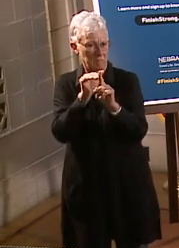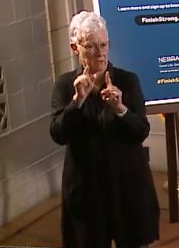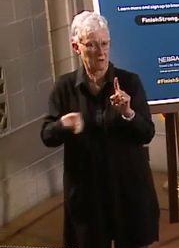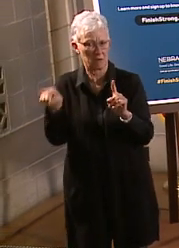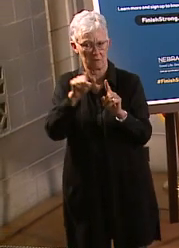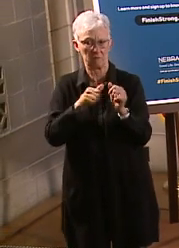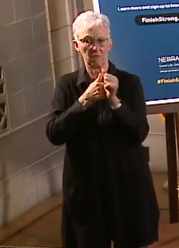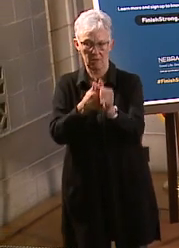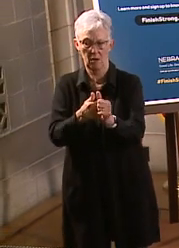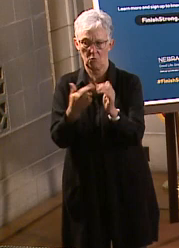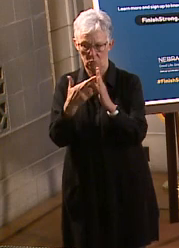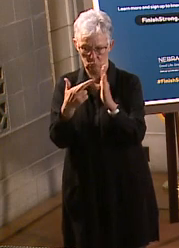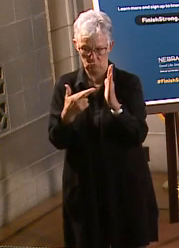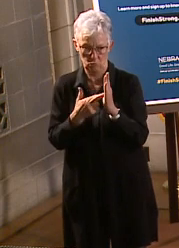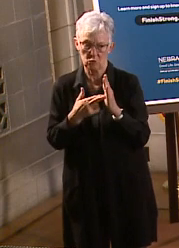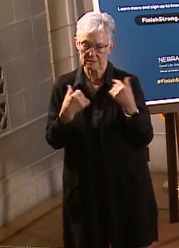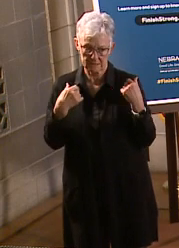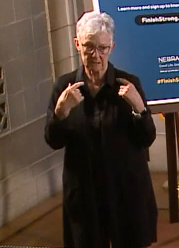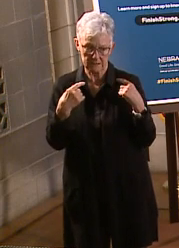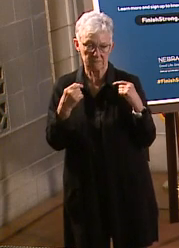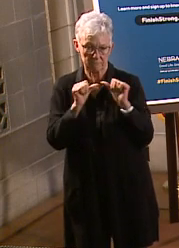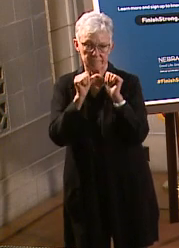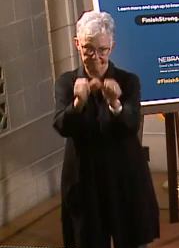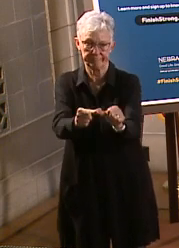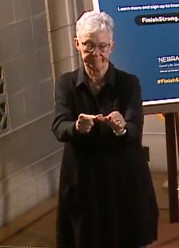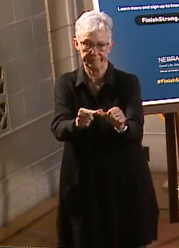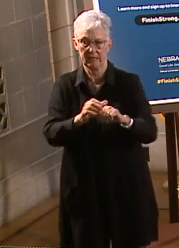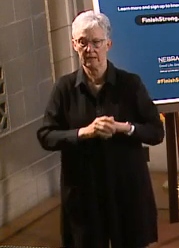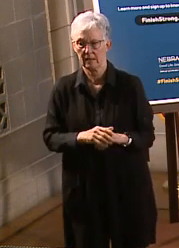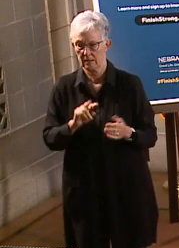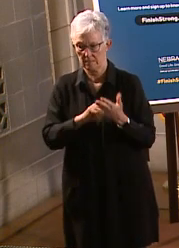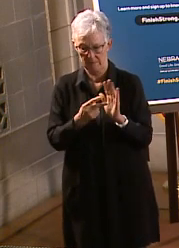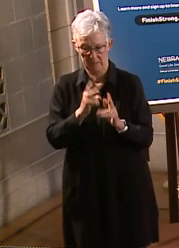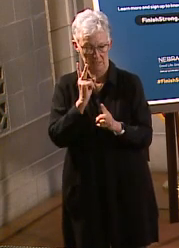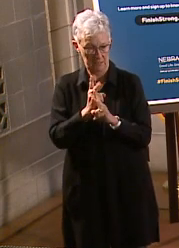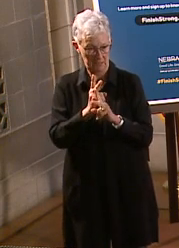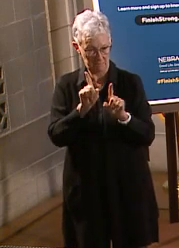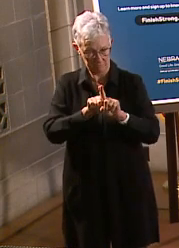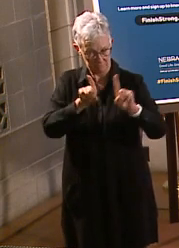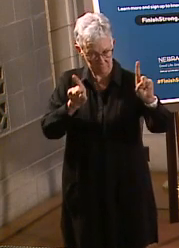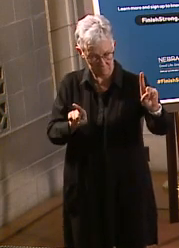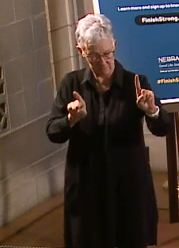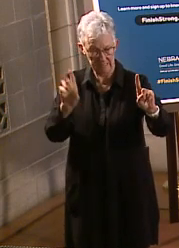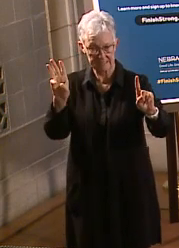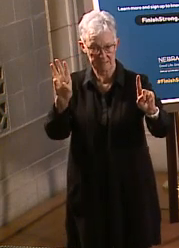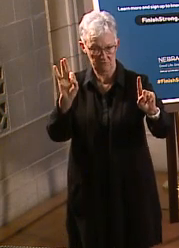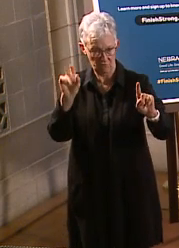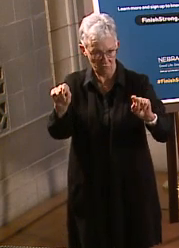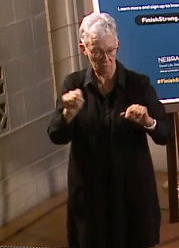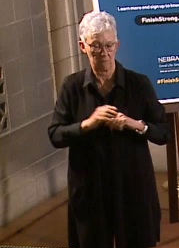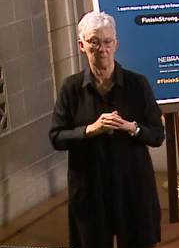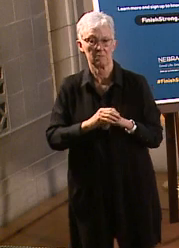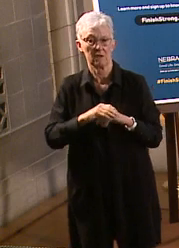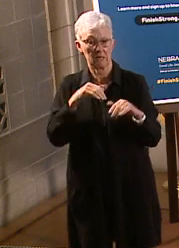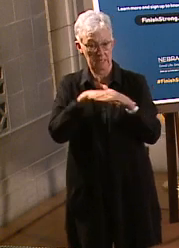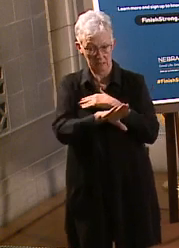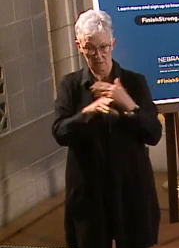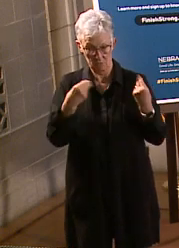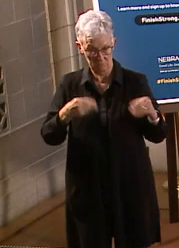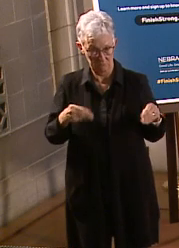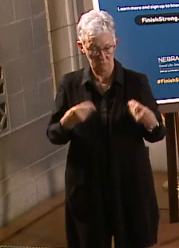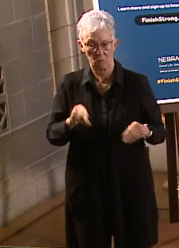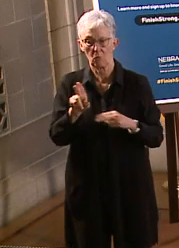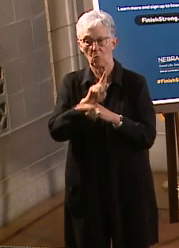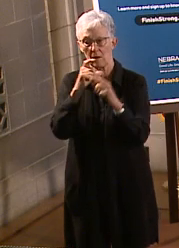virus. That means, keeping that 6 foot of distance between you and other people when you're out in public, wear a mask when you go to the store, wash your